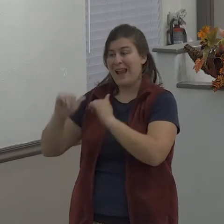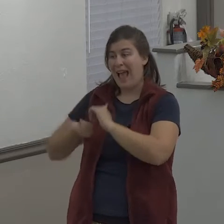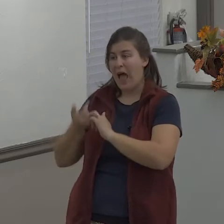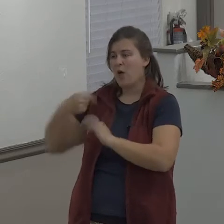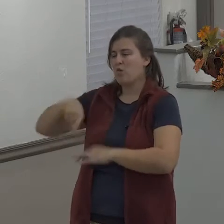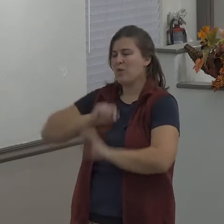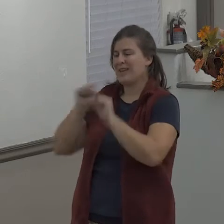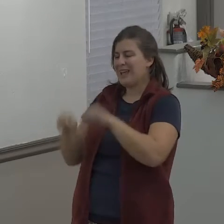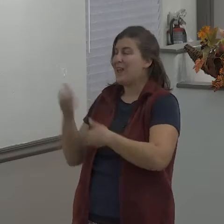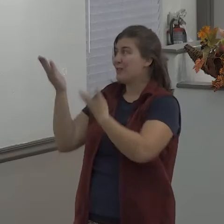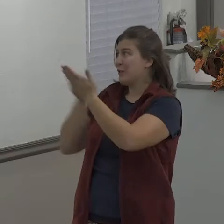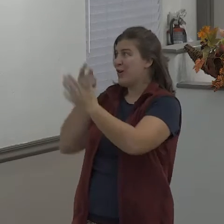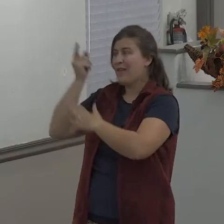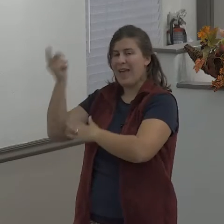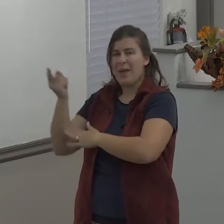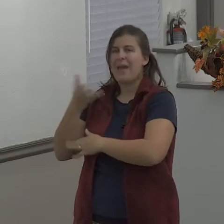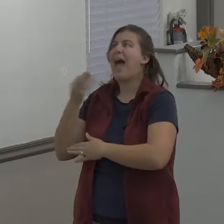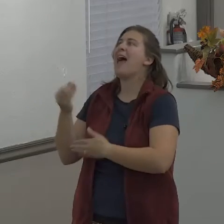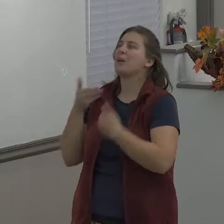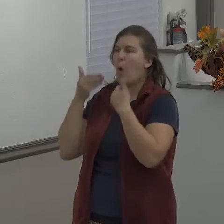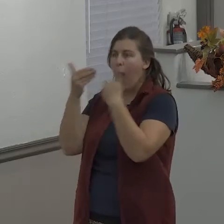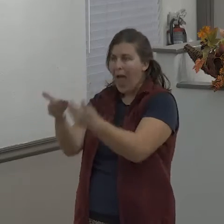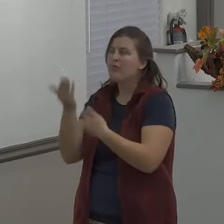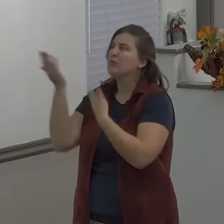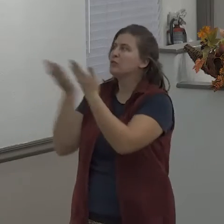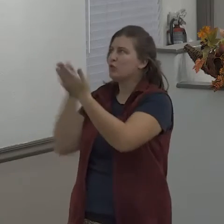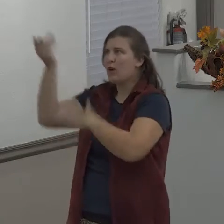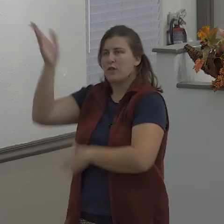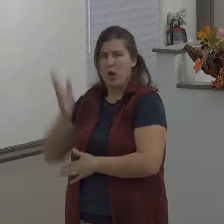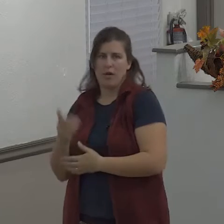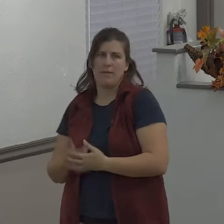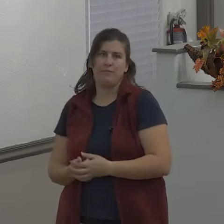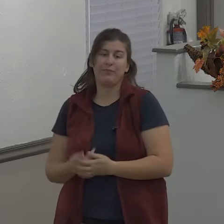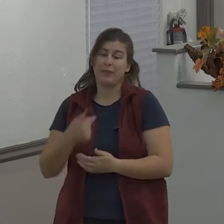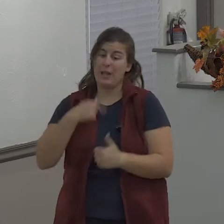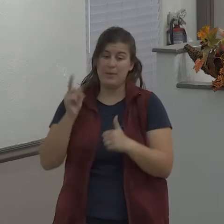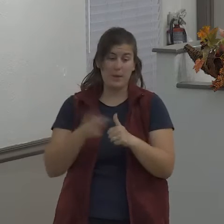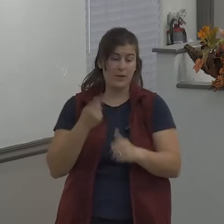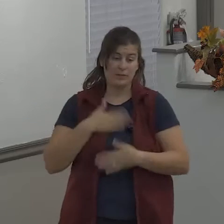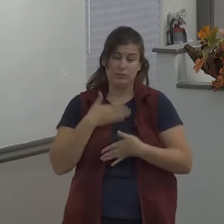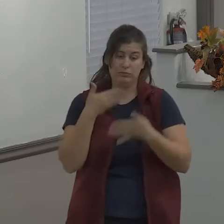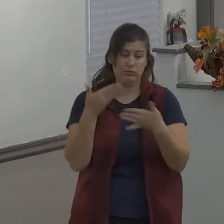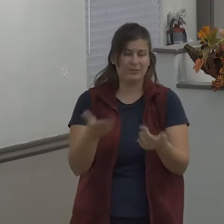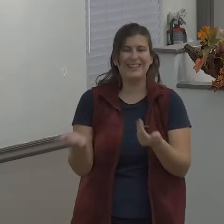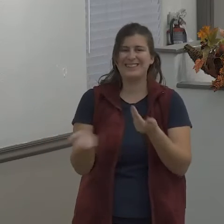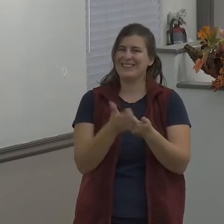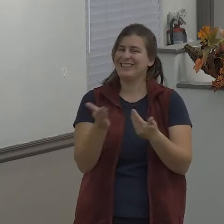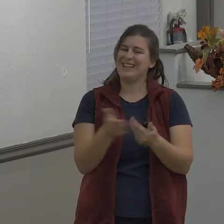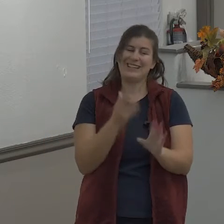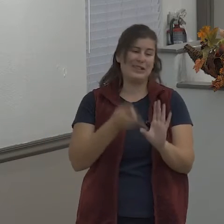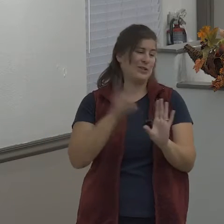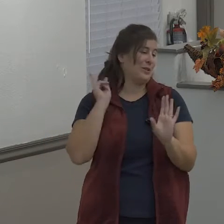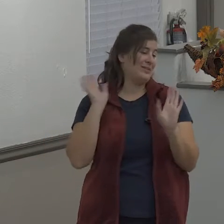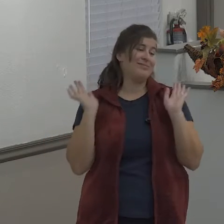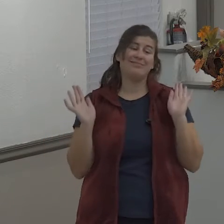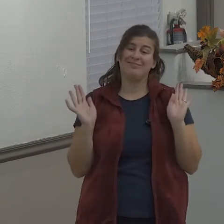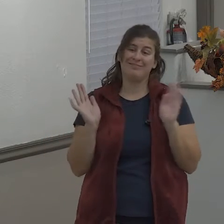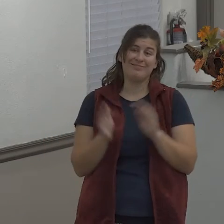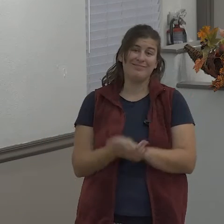and serve the Lord. But I'll be the first one to admit, it's easy to quit